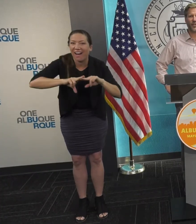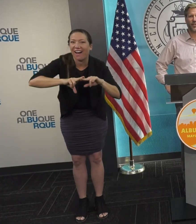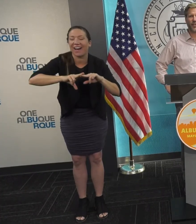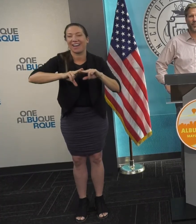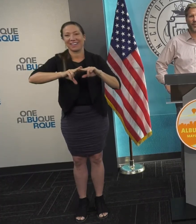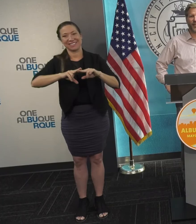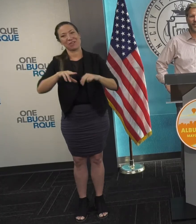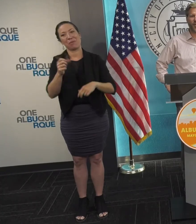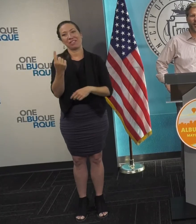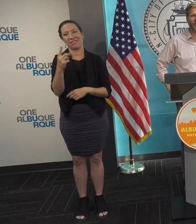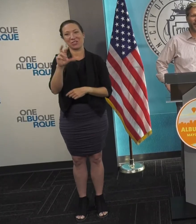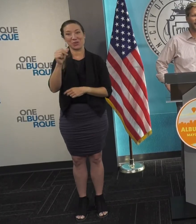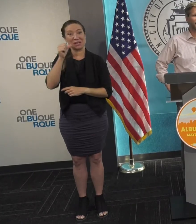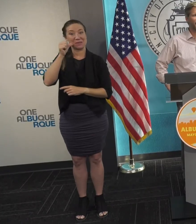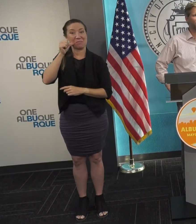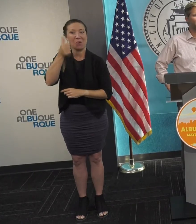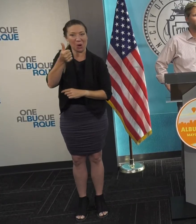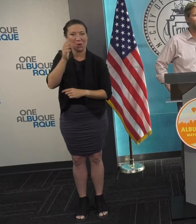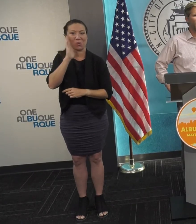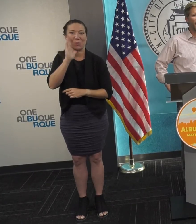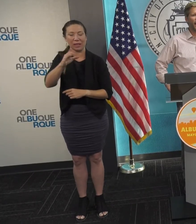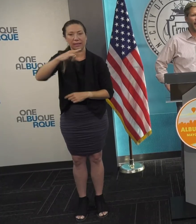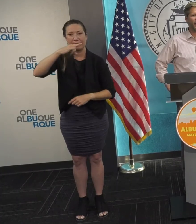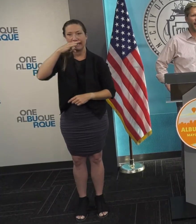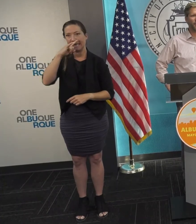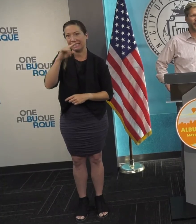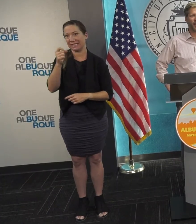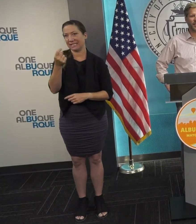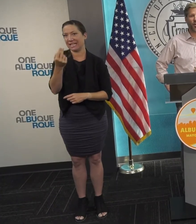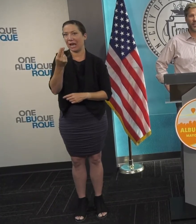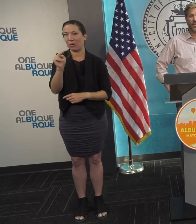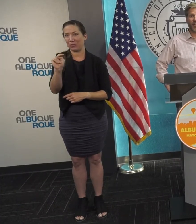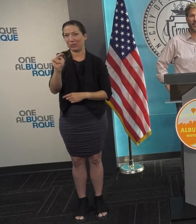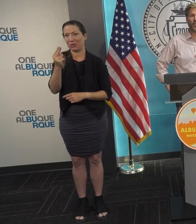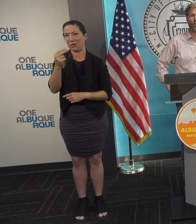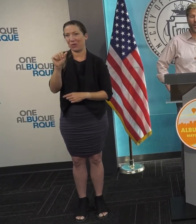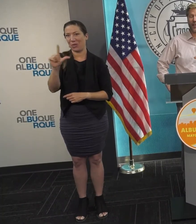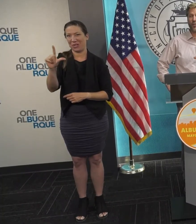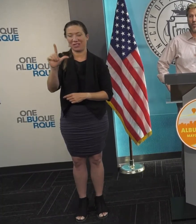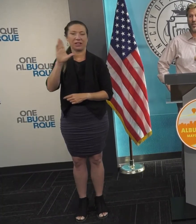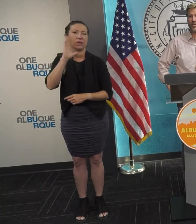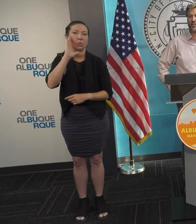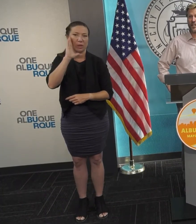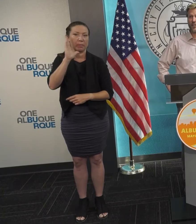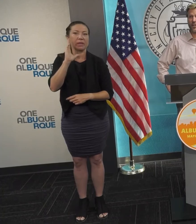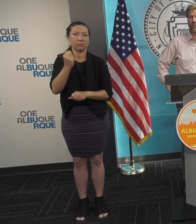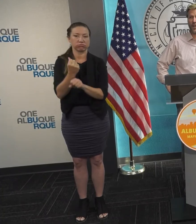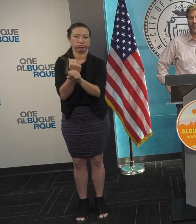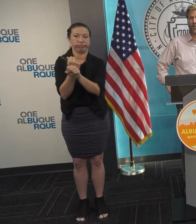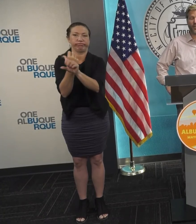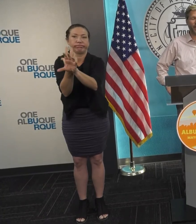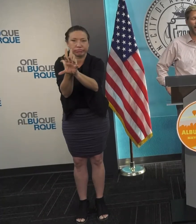our 11:30 briefing tomorrow, the Kids Town Hall. And I believe that's mostly going to be on digital platforms, so stay